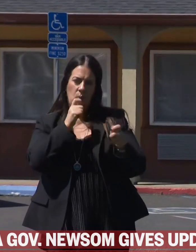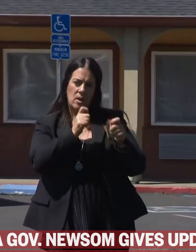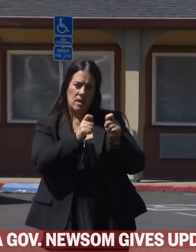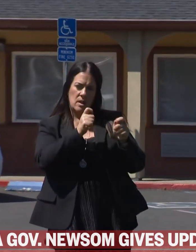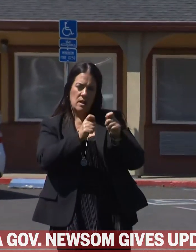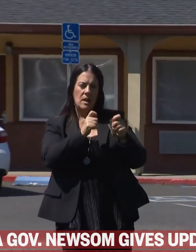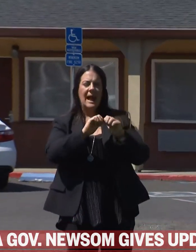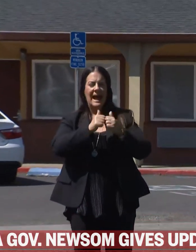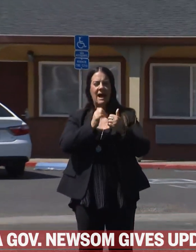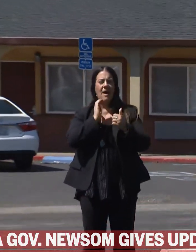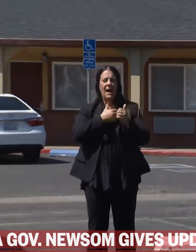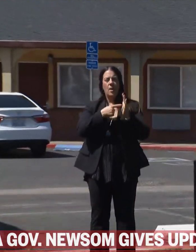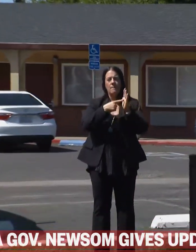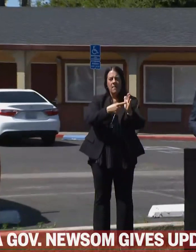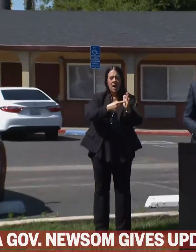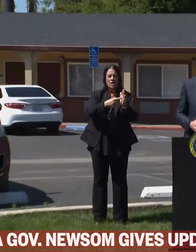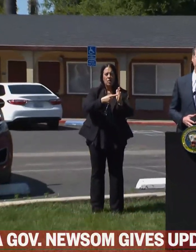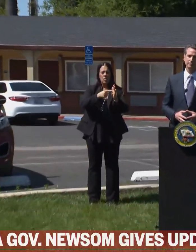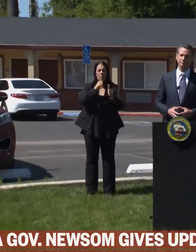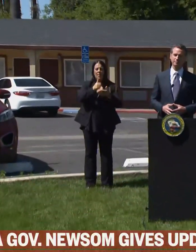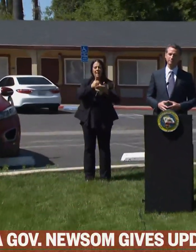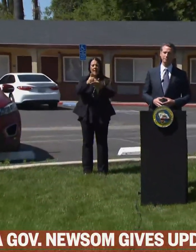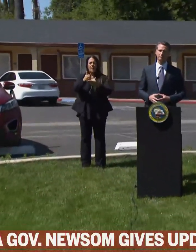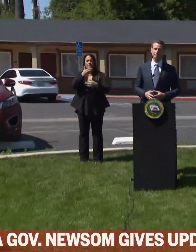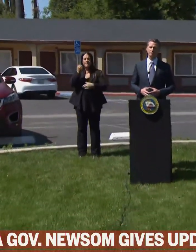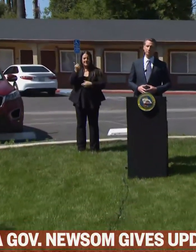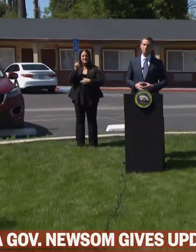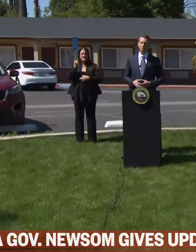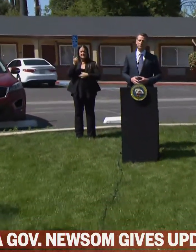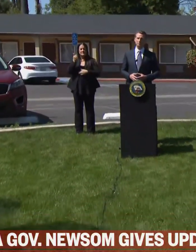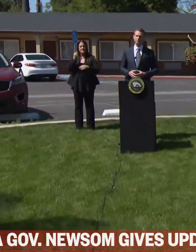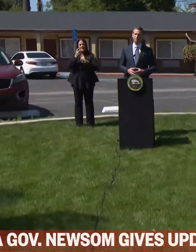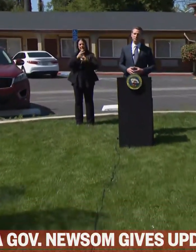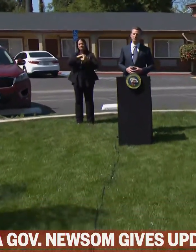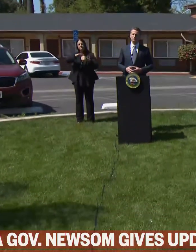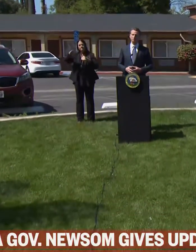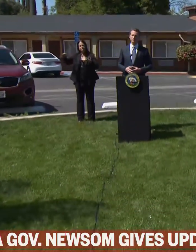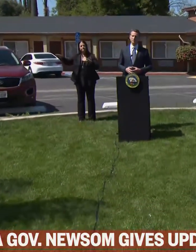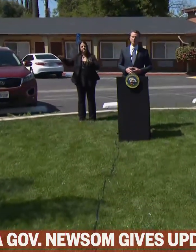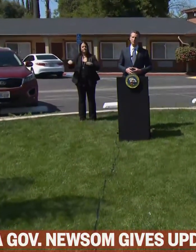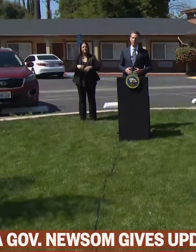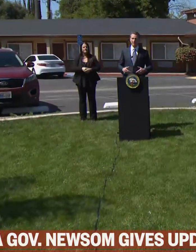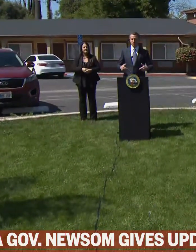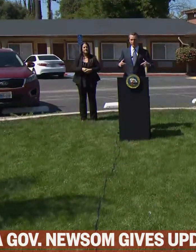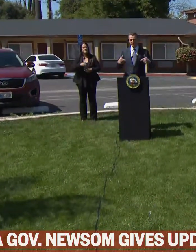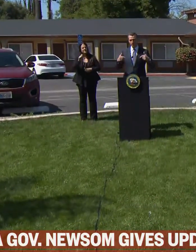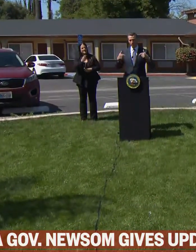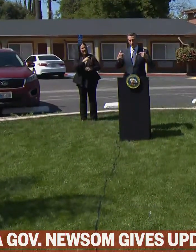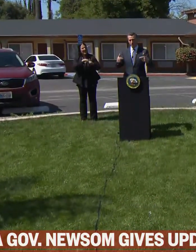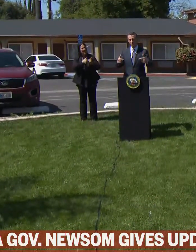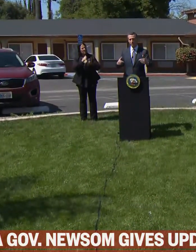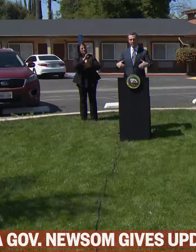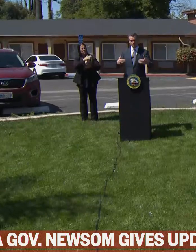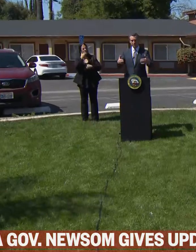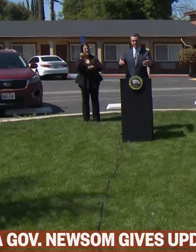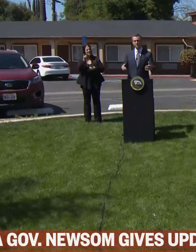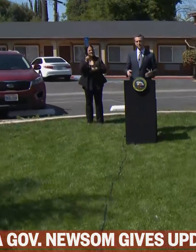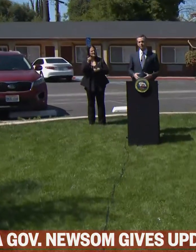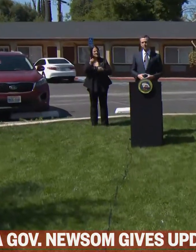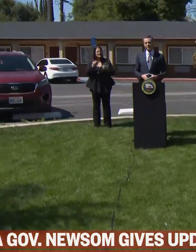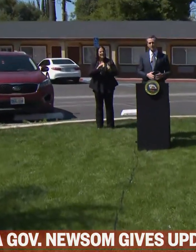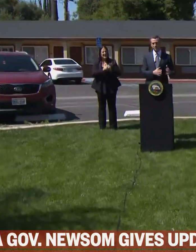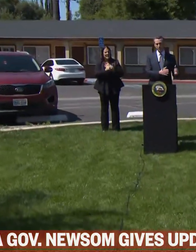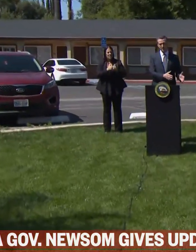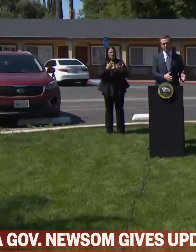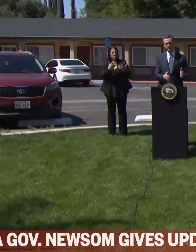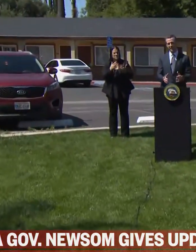when exactly is your modeling showing that California will hit the peak infection rate? Well, as we showed everybody just a